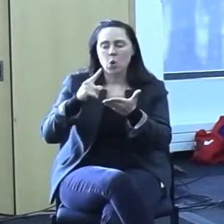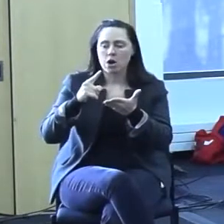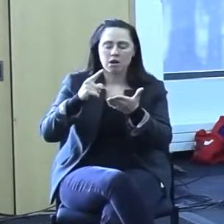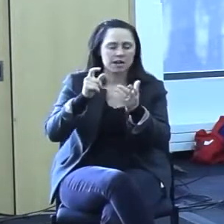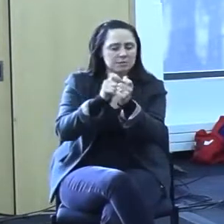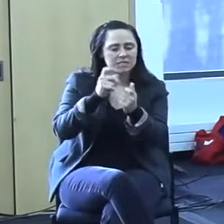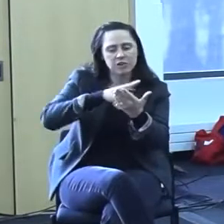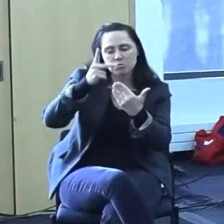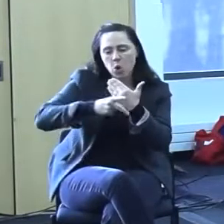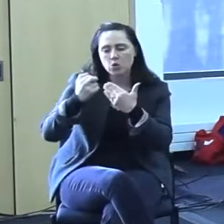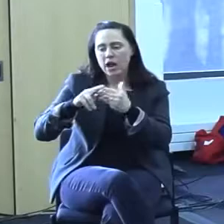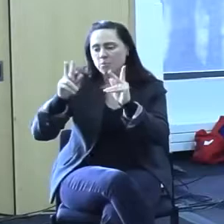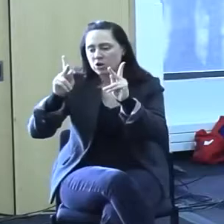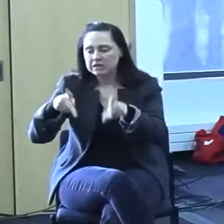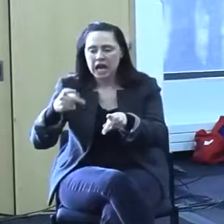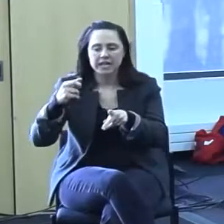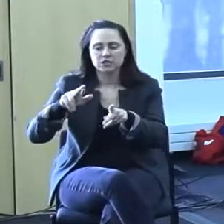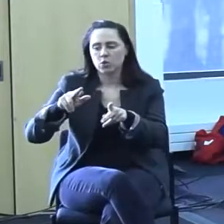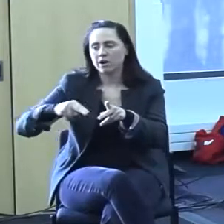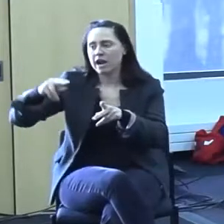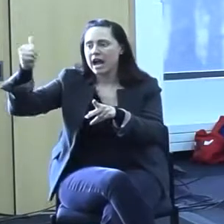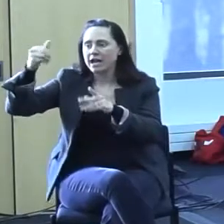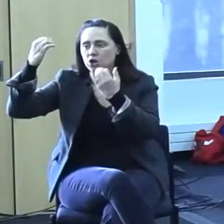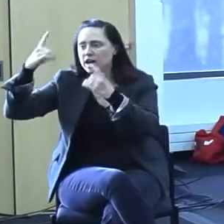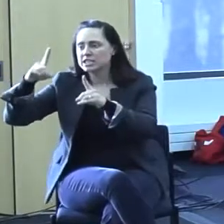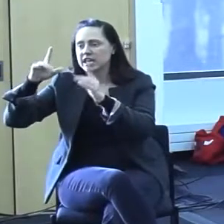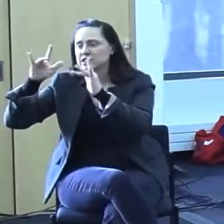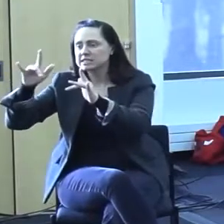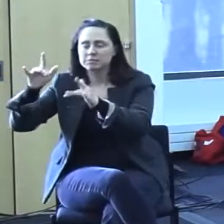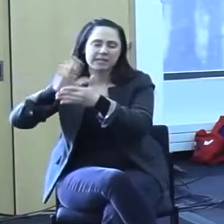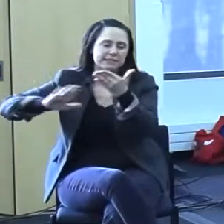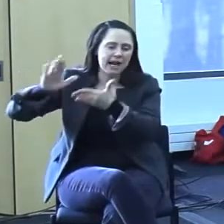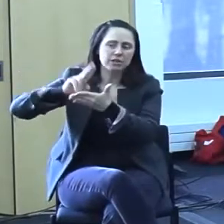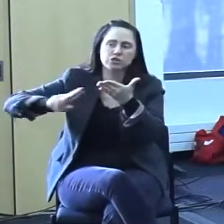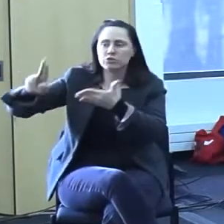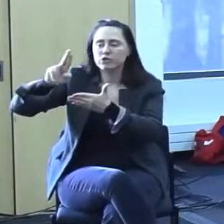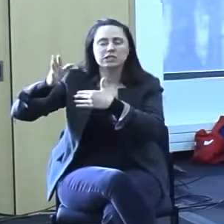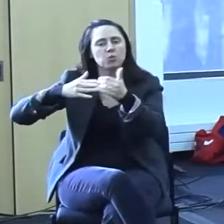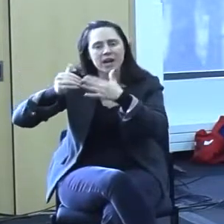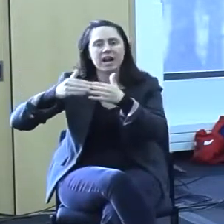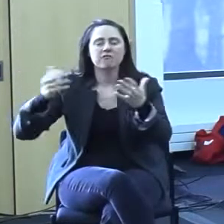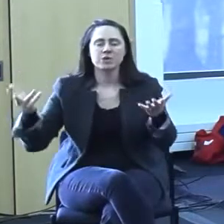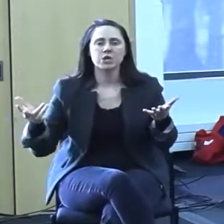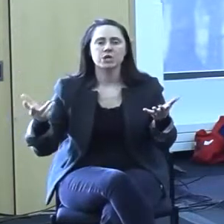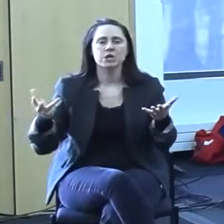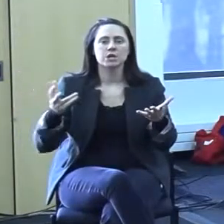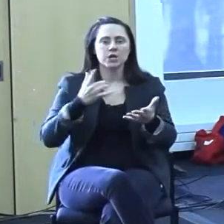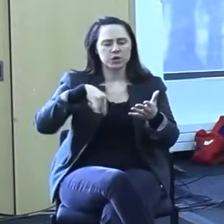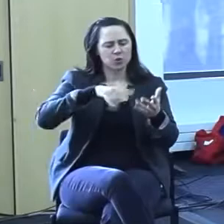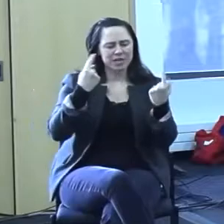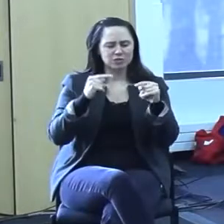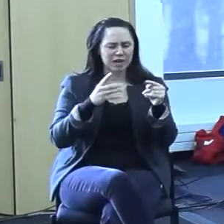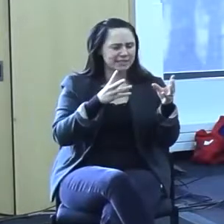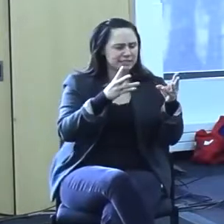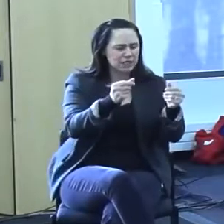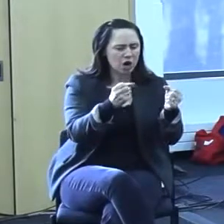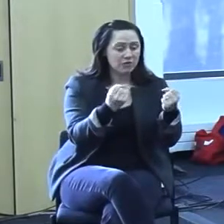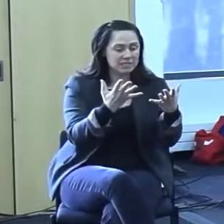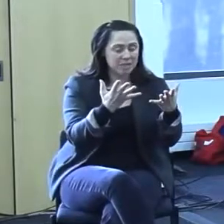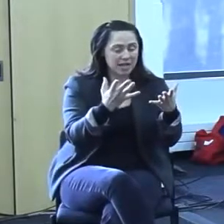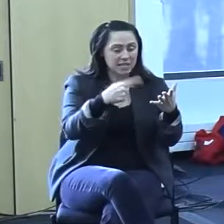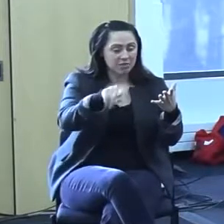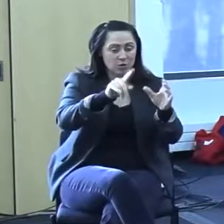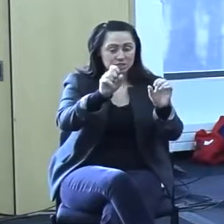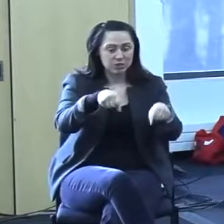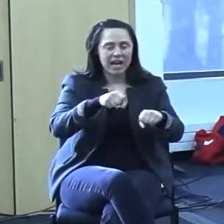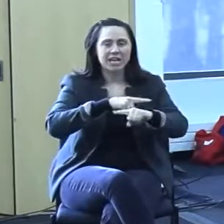program or client or higher ed space, college, university, what have you. And we try to solve as many of those as you